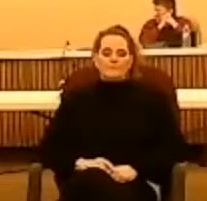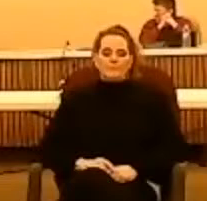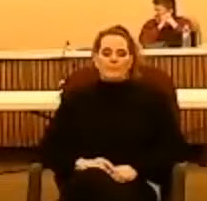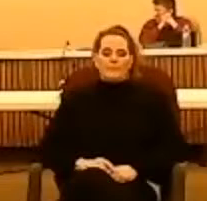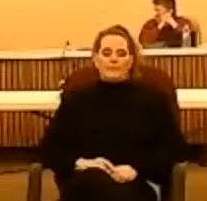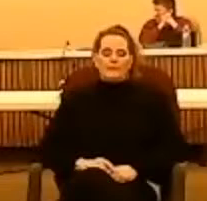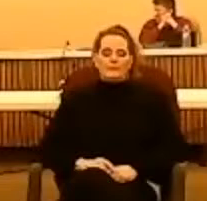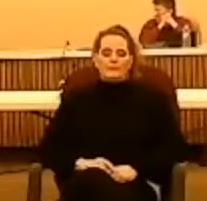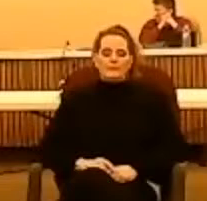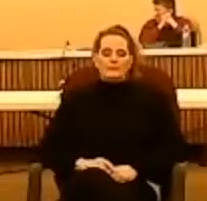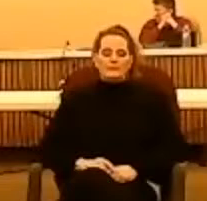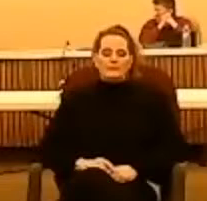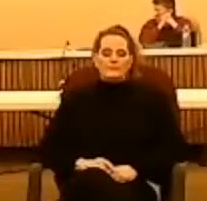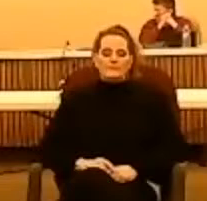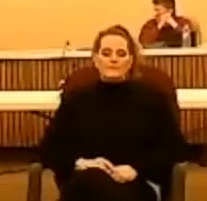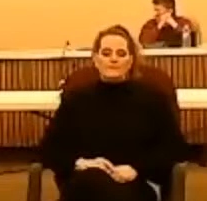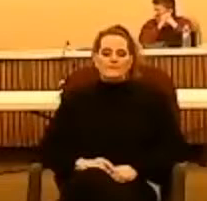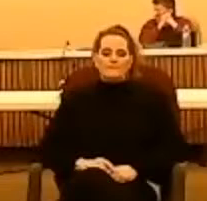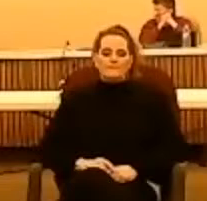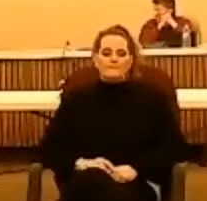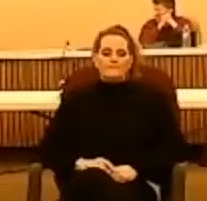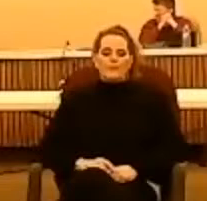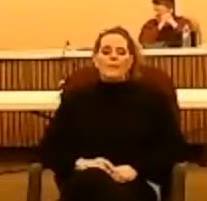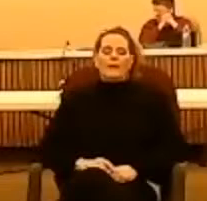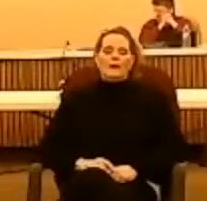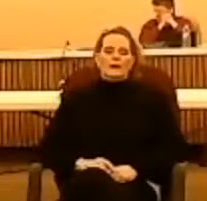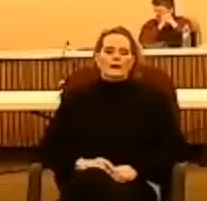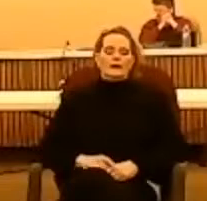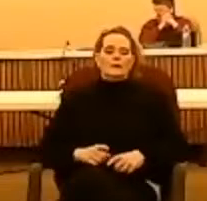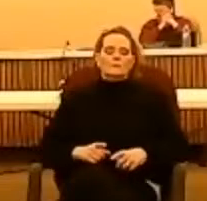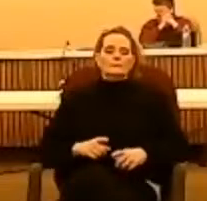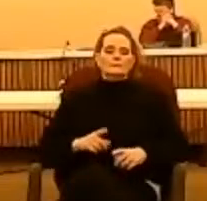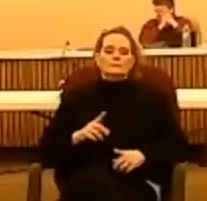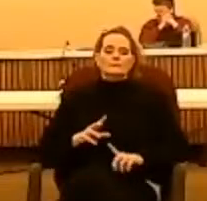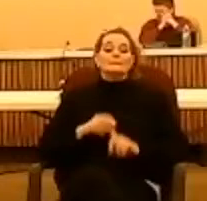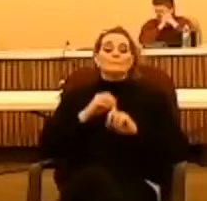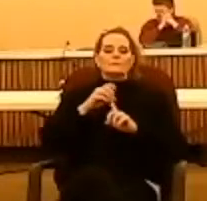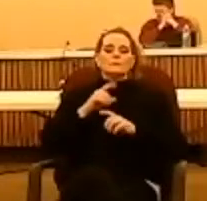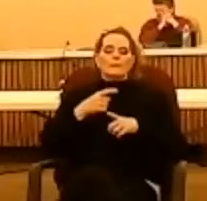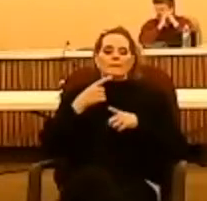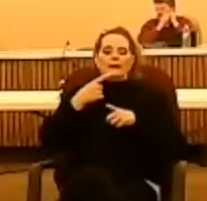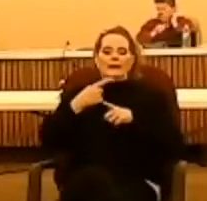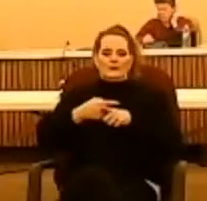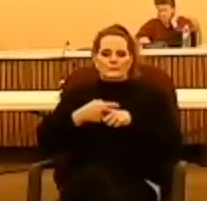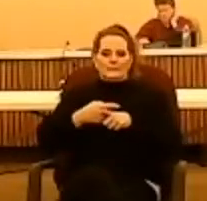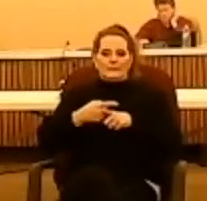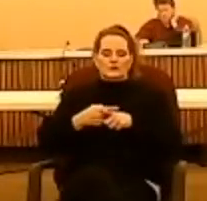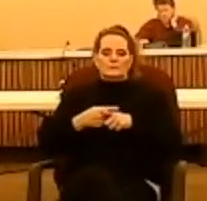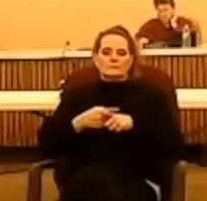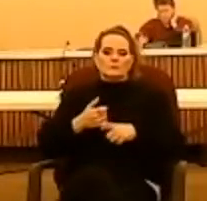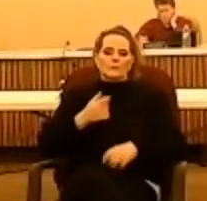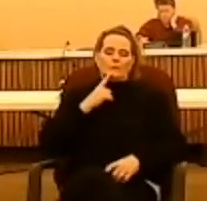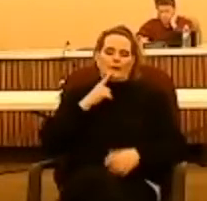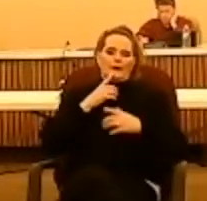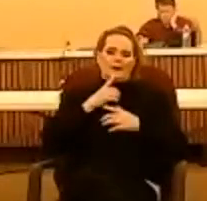concerns around that particular intersection, that you were able to find a way to mitigate that. So appreciate